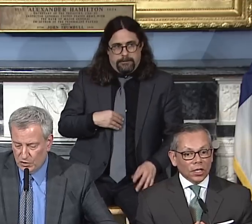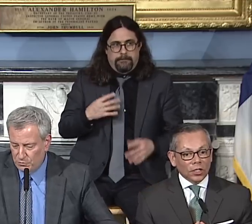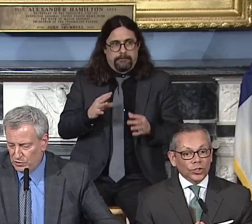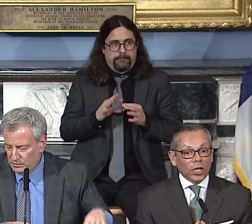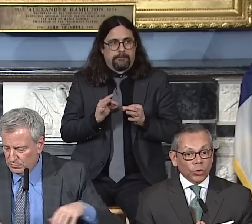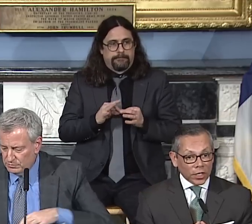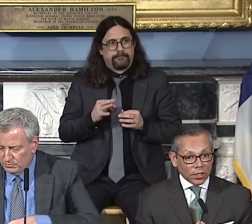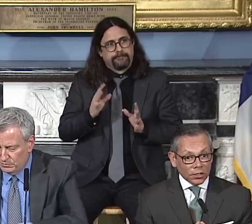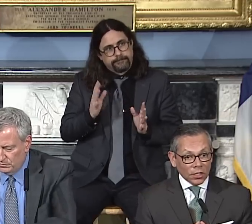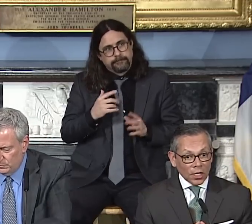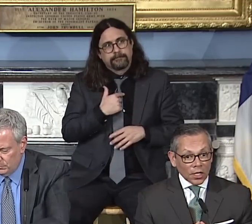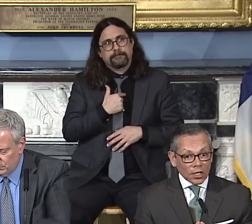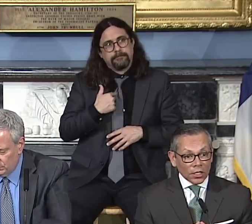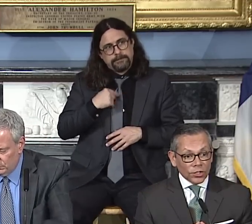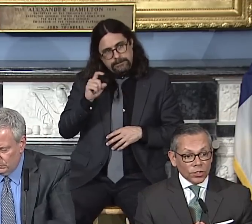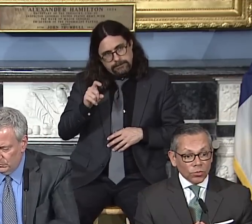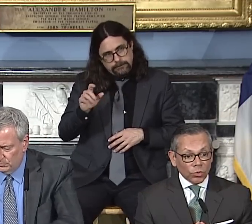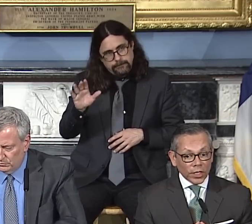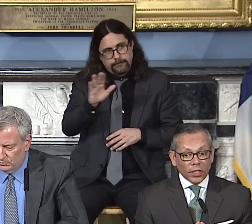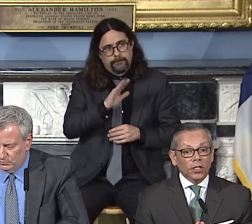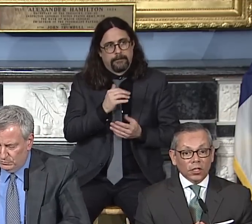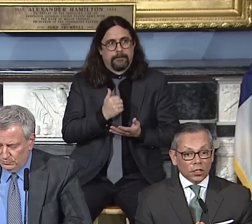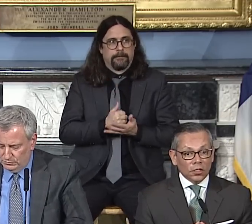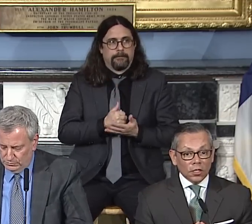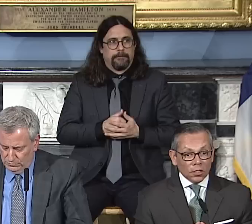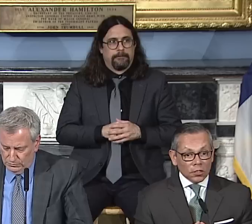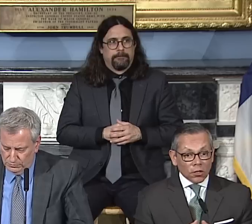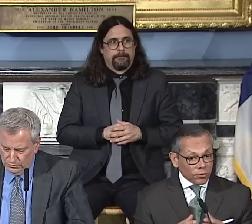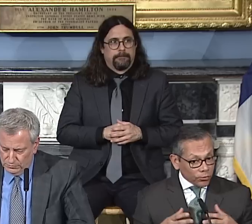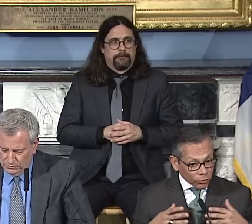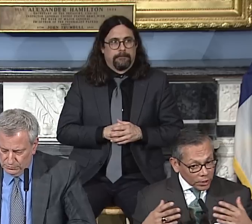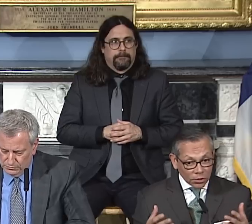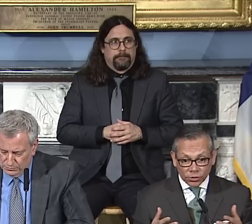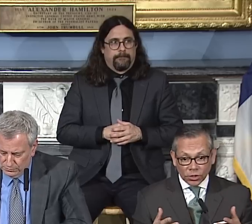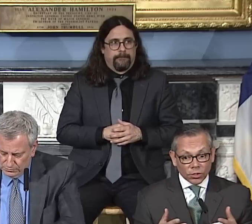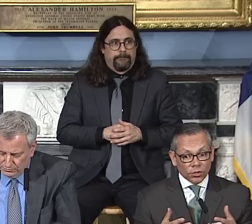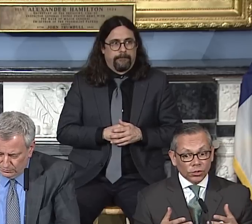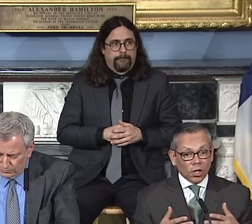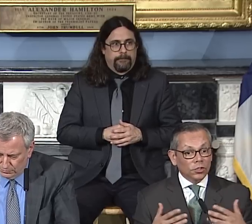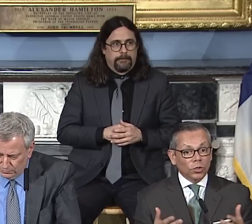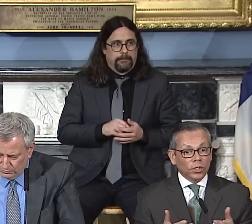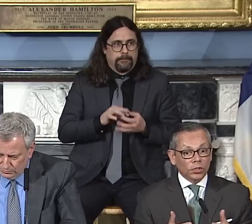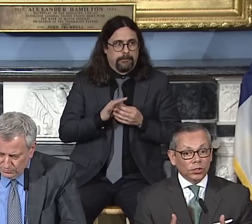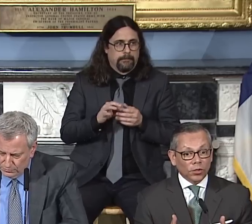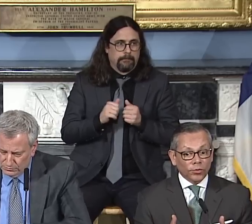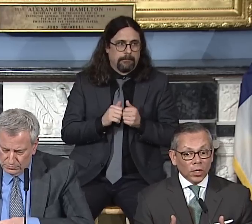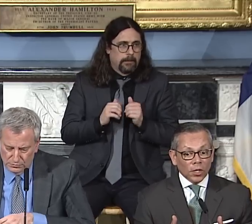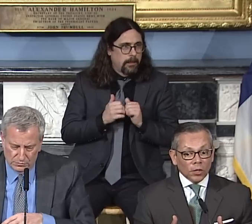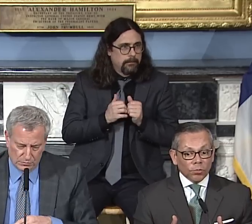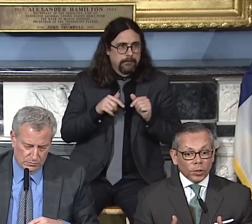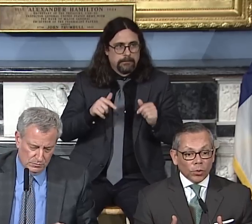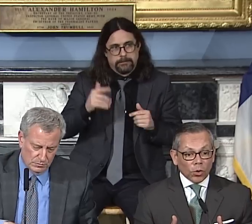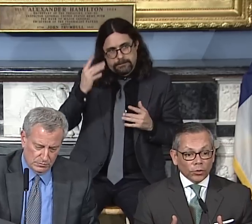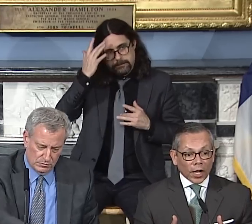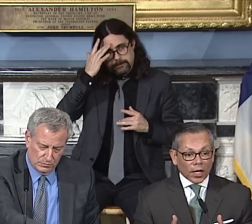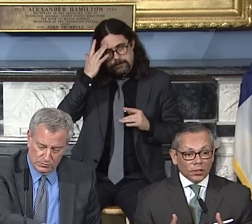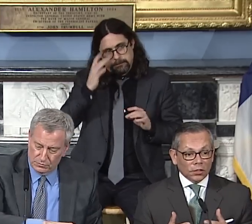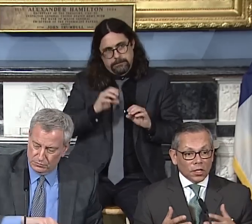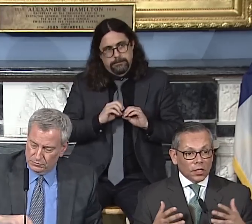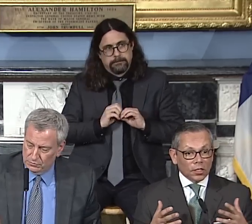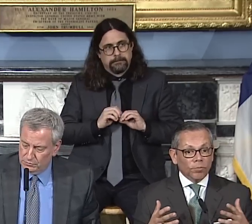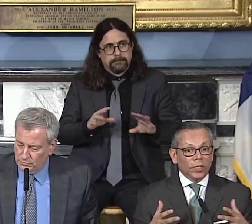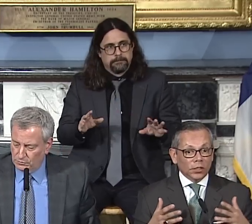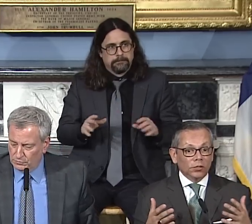is generating. We hear of real serious consequences of people